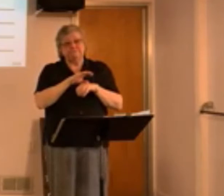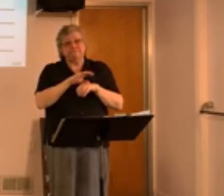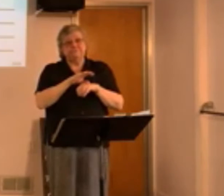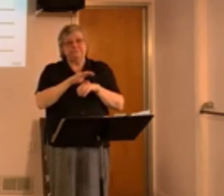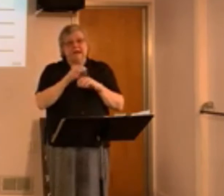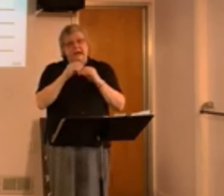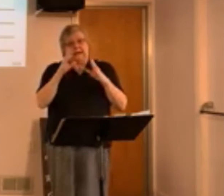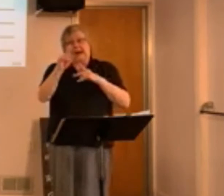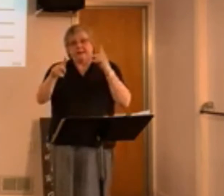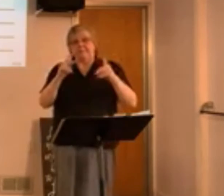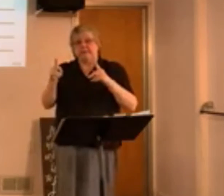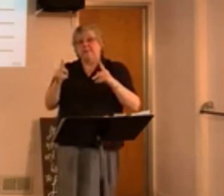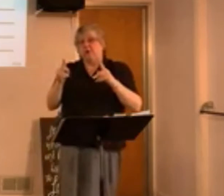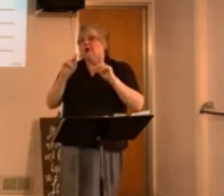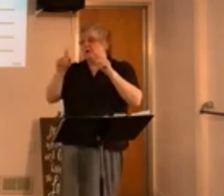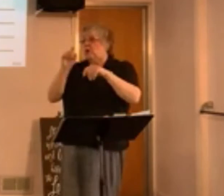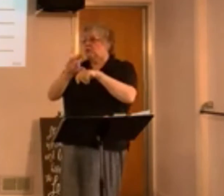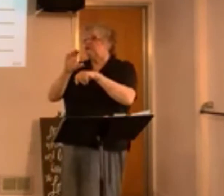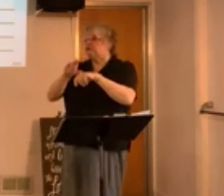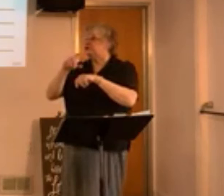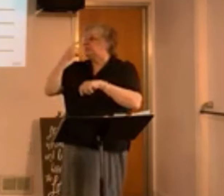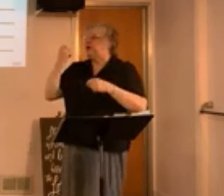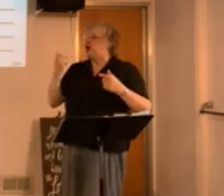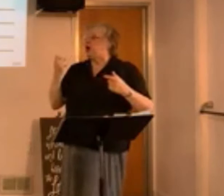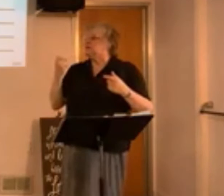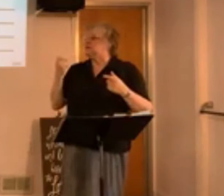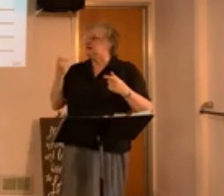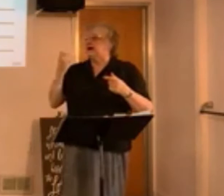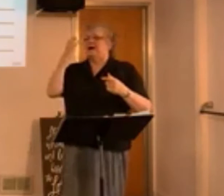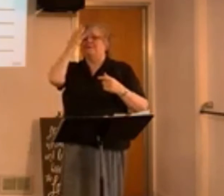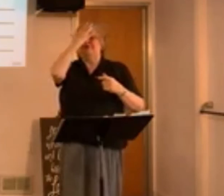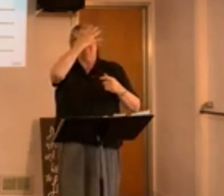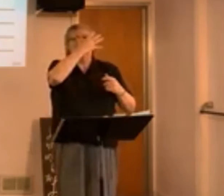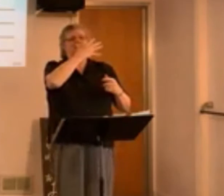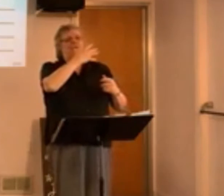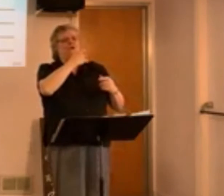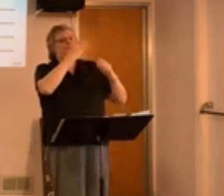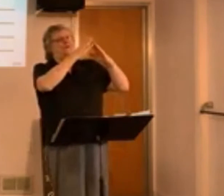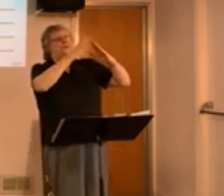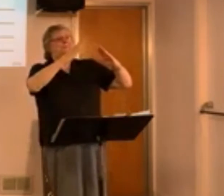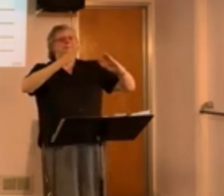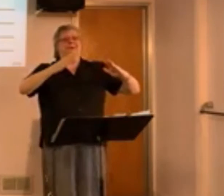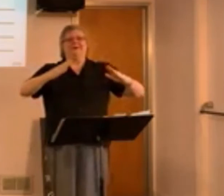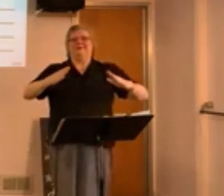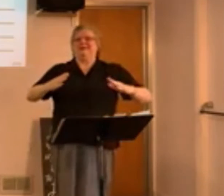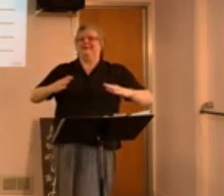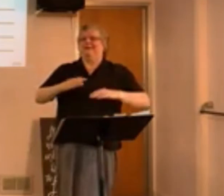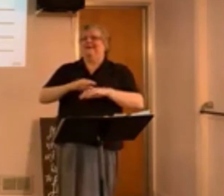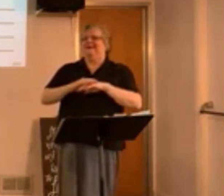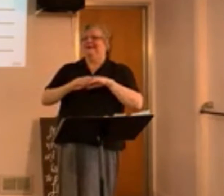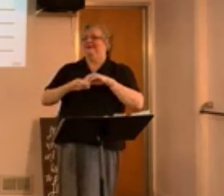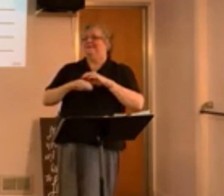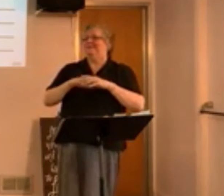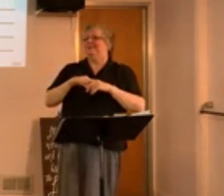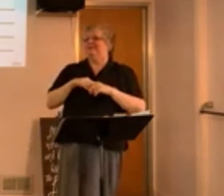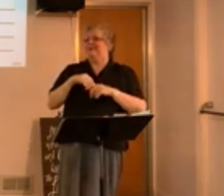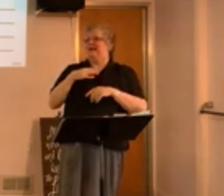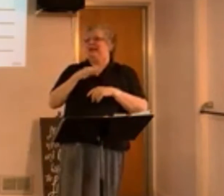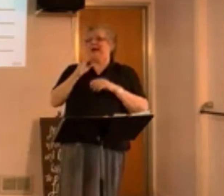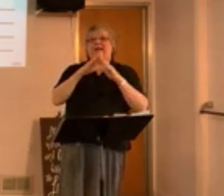A lot of people go to church because of the beautiful building. They like the